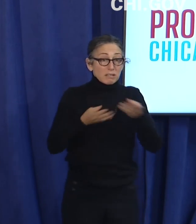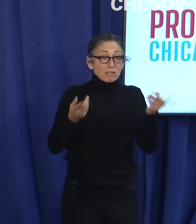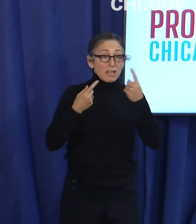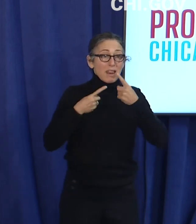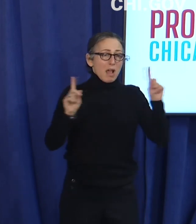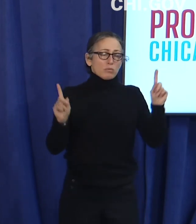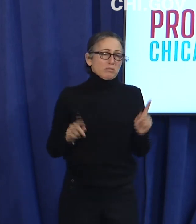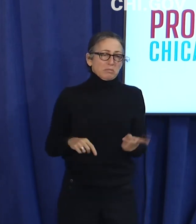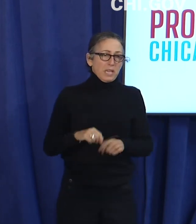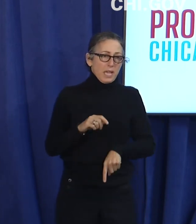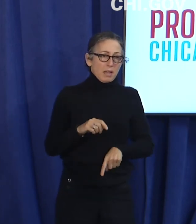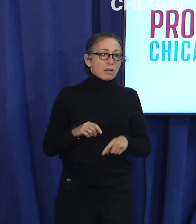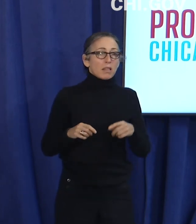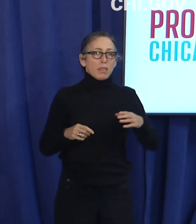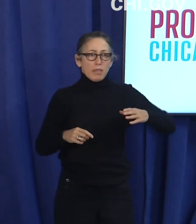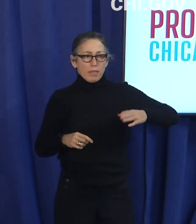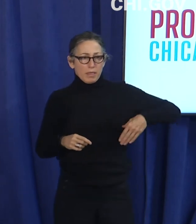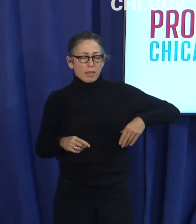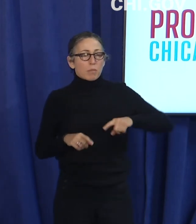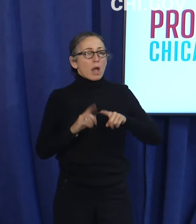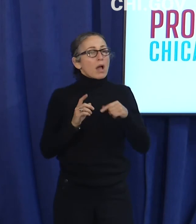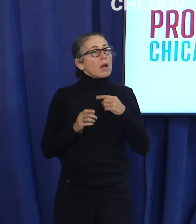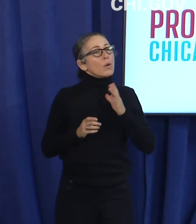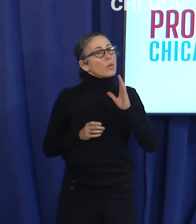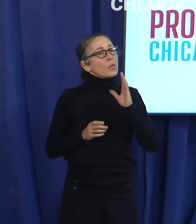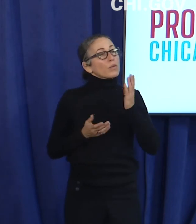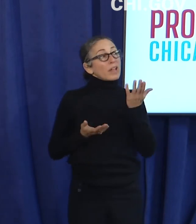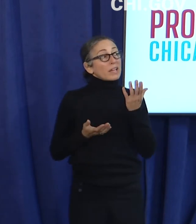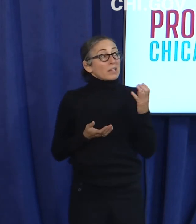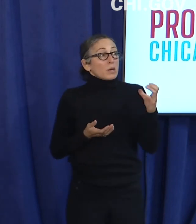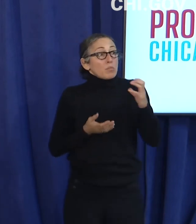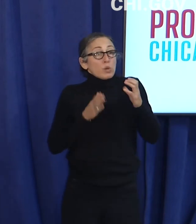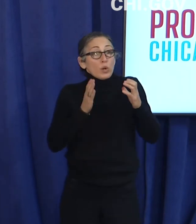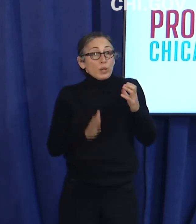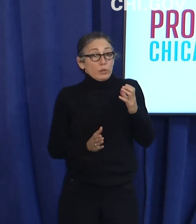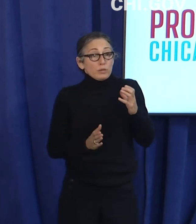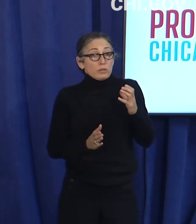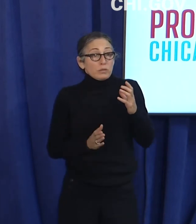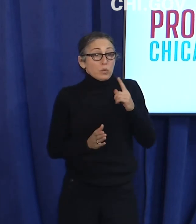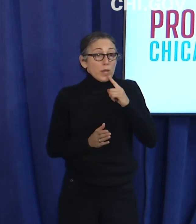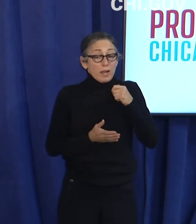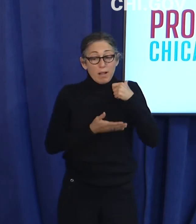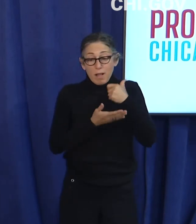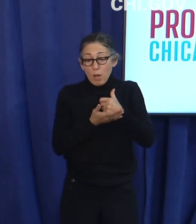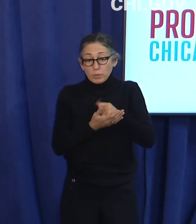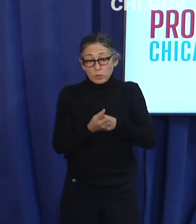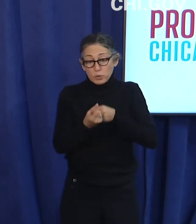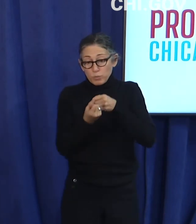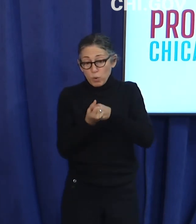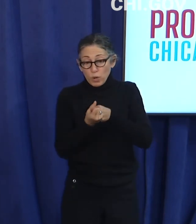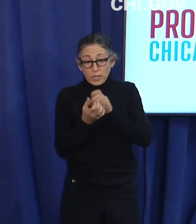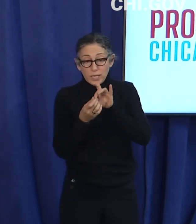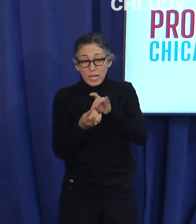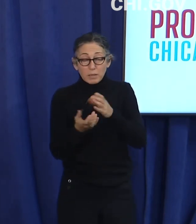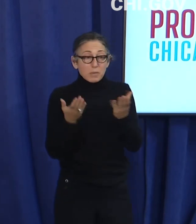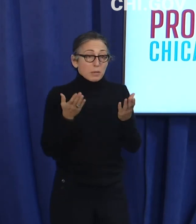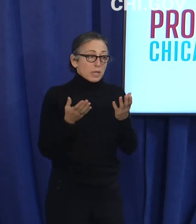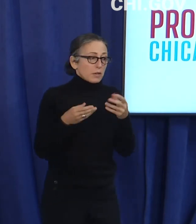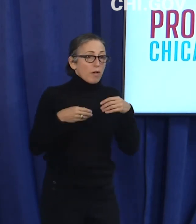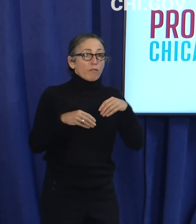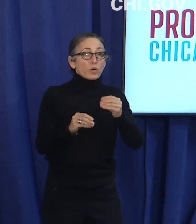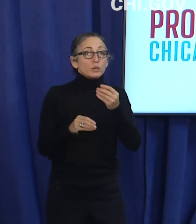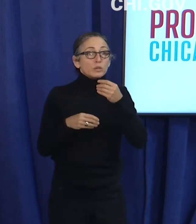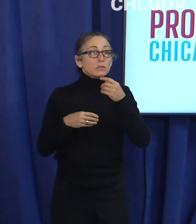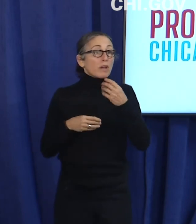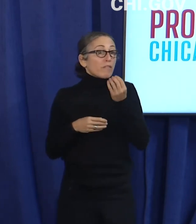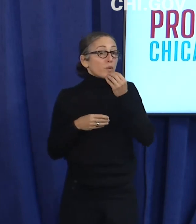we'll be thinking about is, are there employers, for example, who we can help support or connect? So a grocery store chain may work